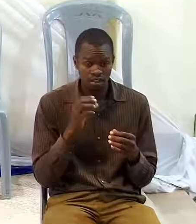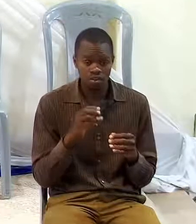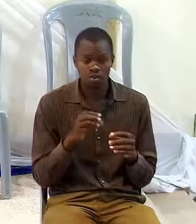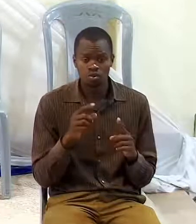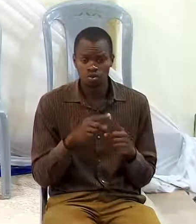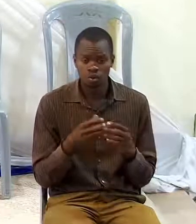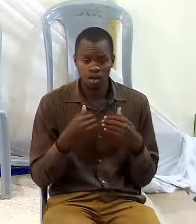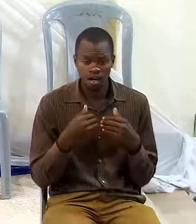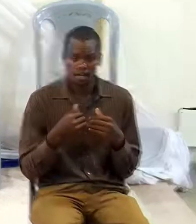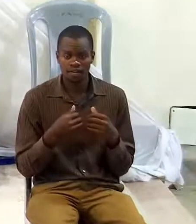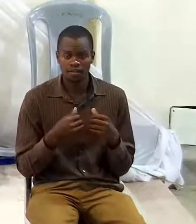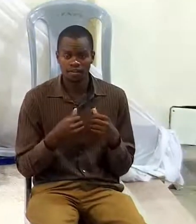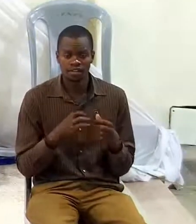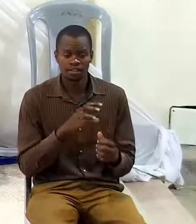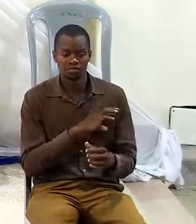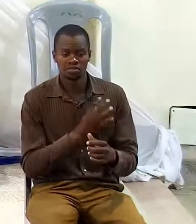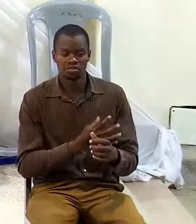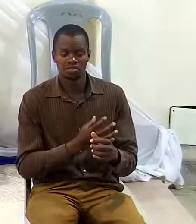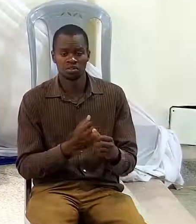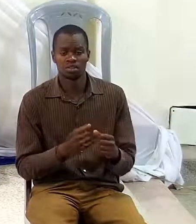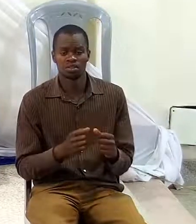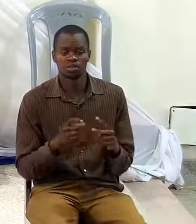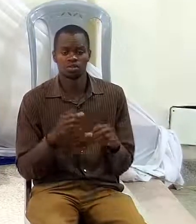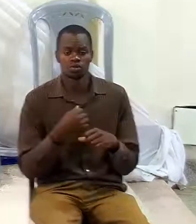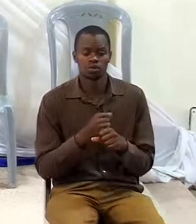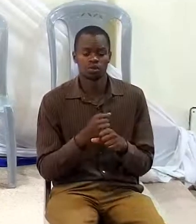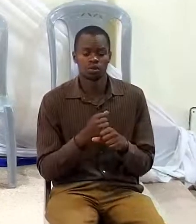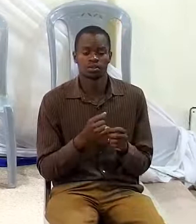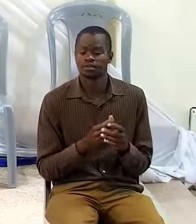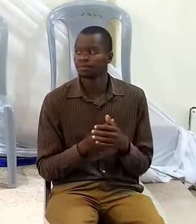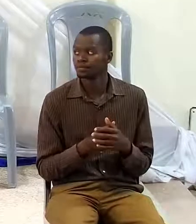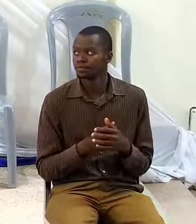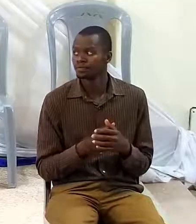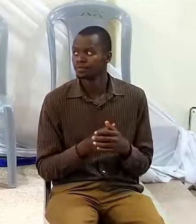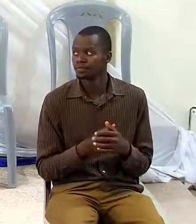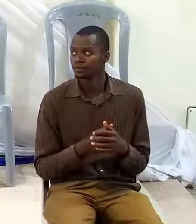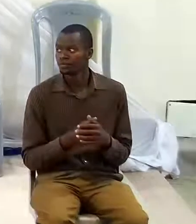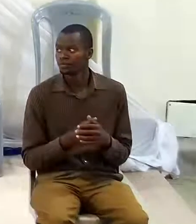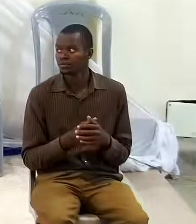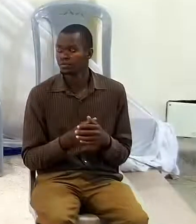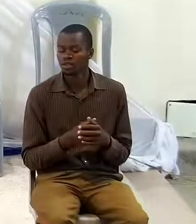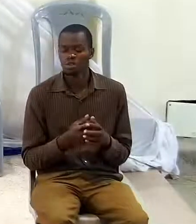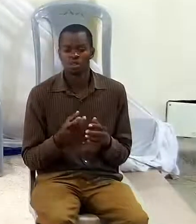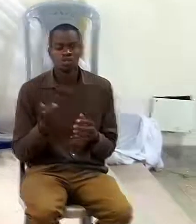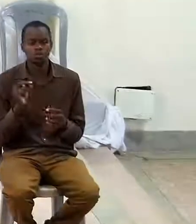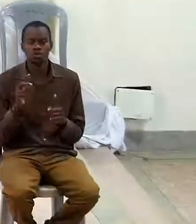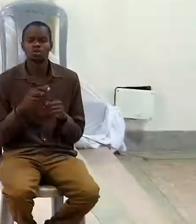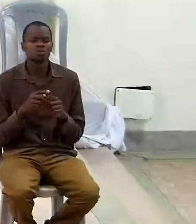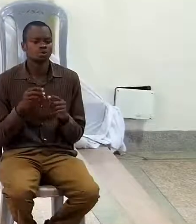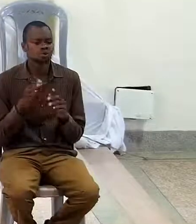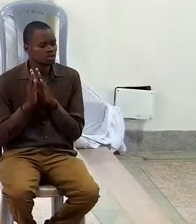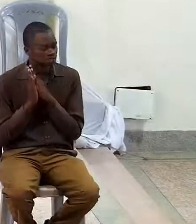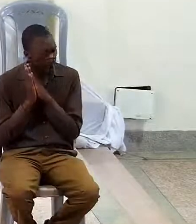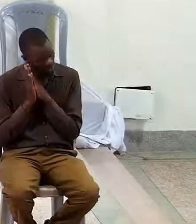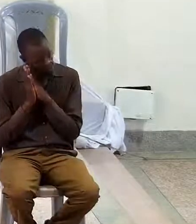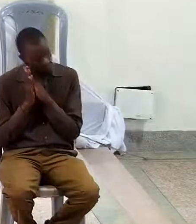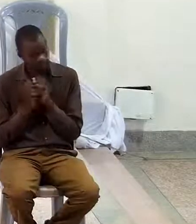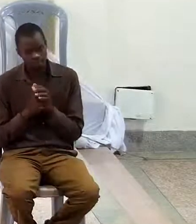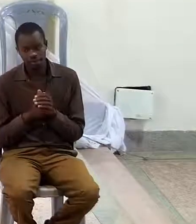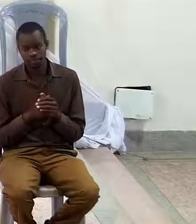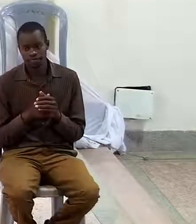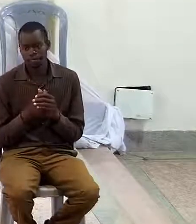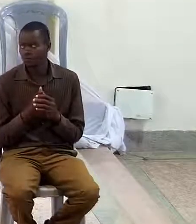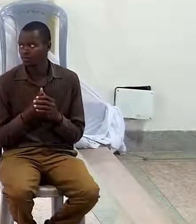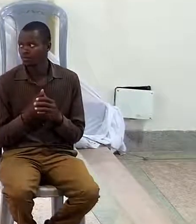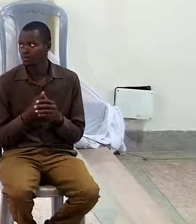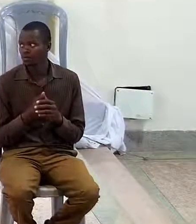to do work, not the energy to go and sleep. Because when you are sleeping, you